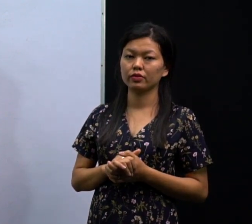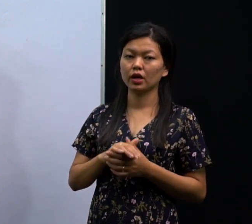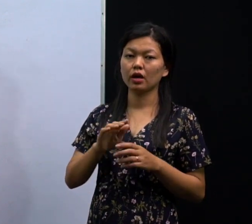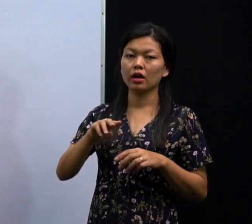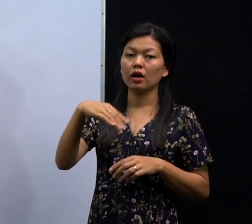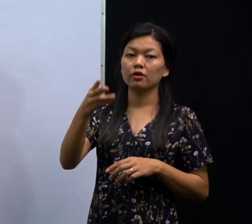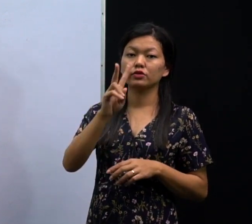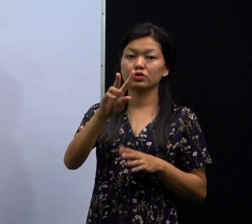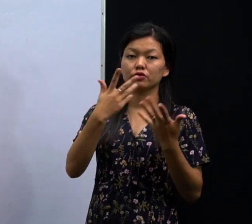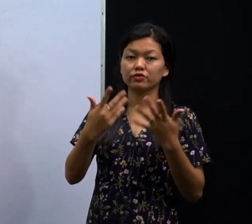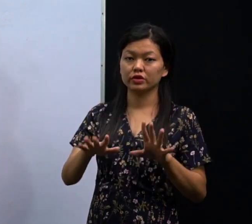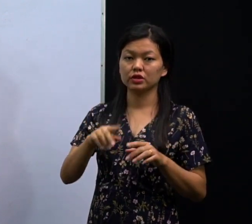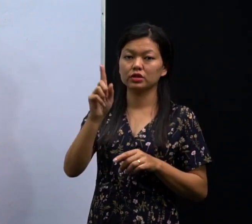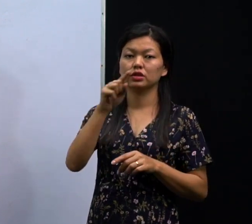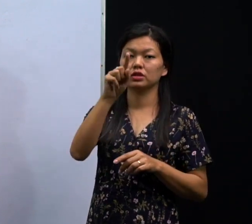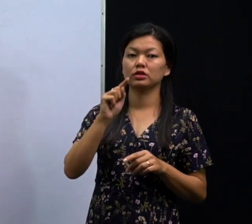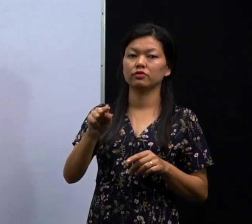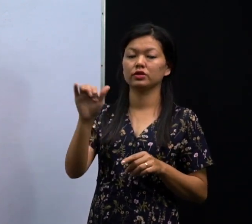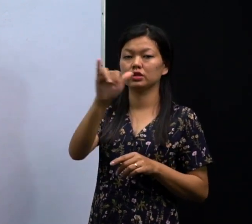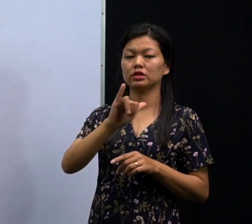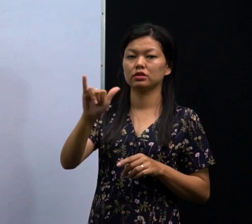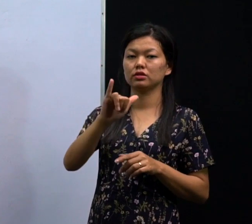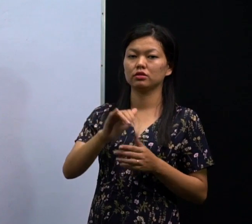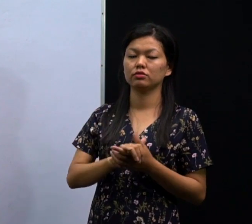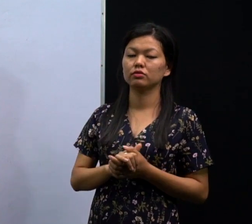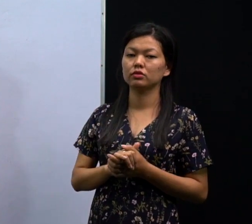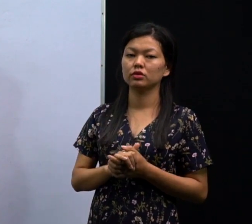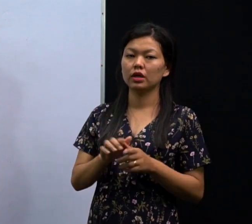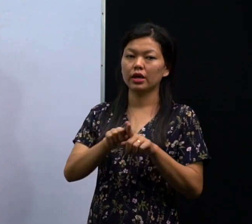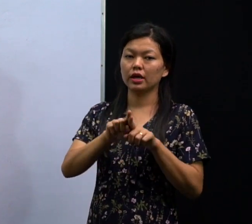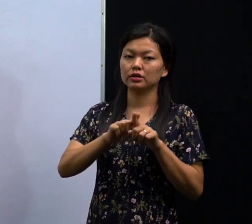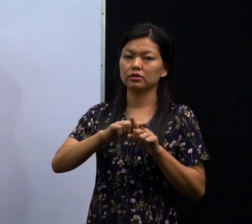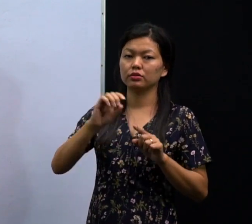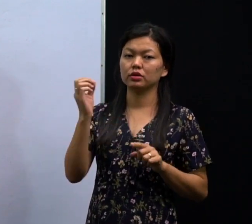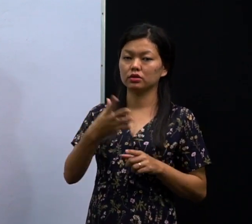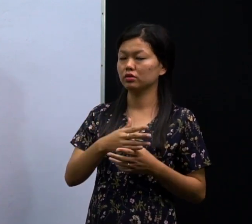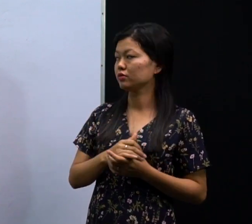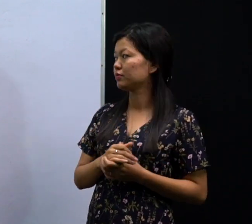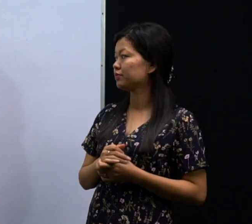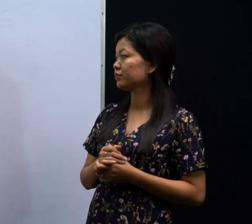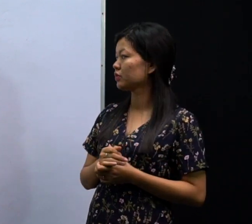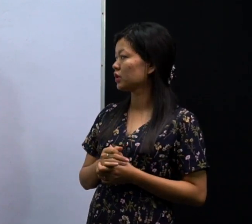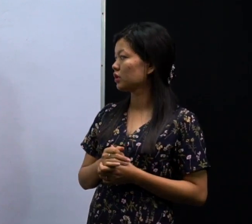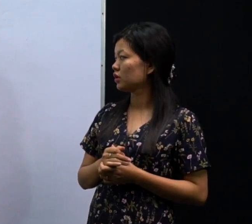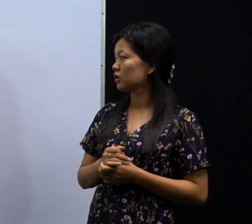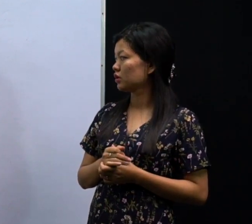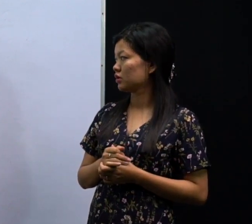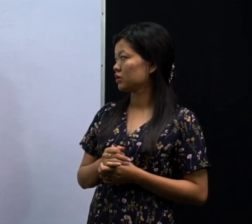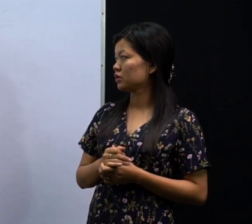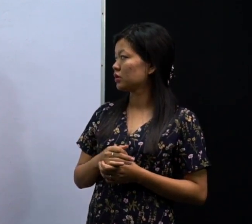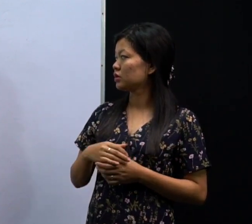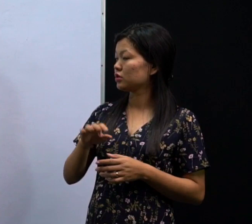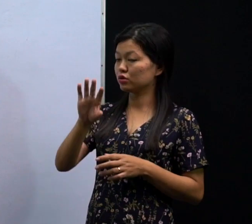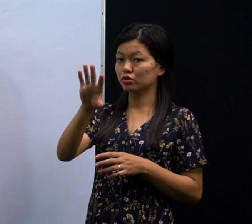taking common means what? Is a division, is just like a division. Look at here, another way, 2 I take common, that means these 2 I have to divide